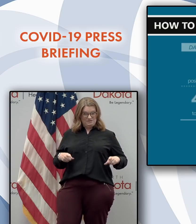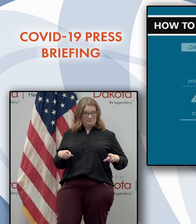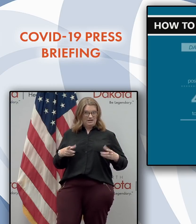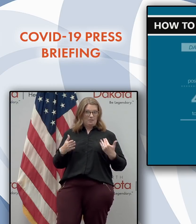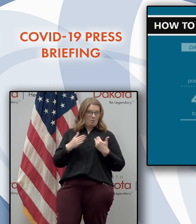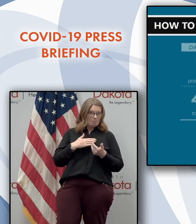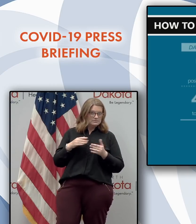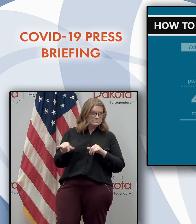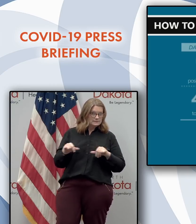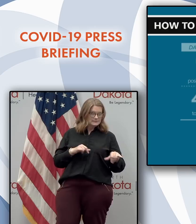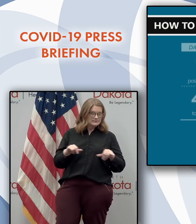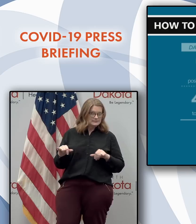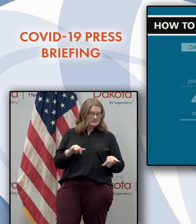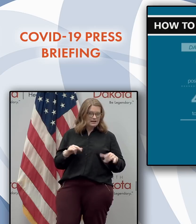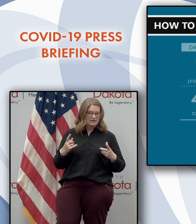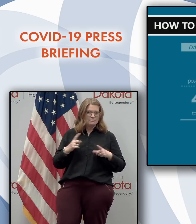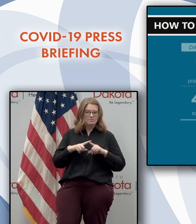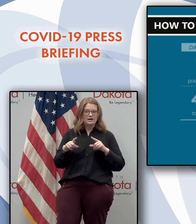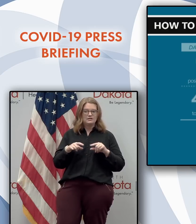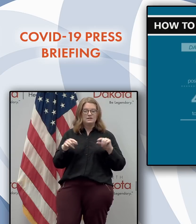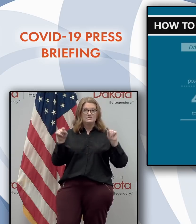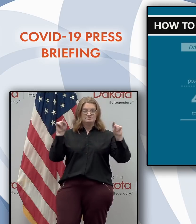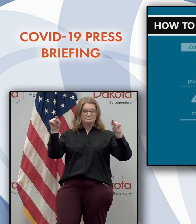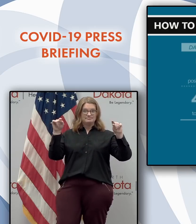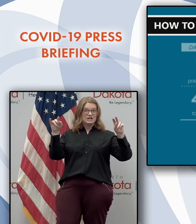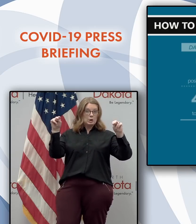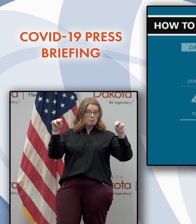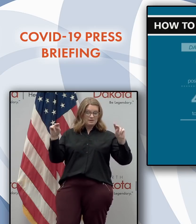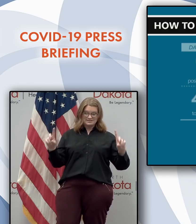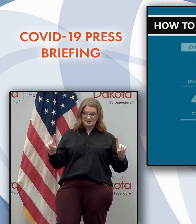they're two different numerators, two different denominators.